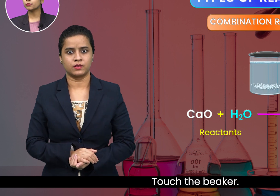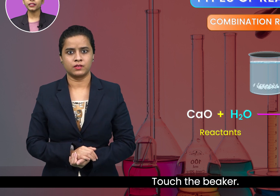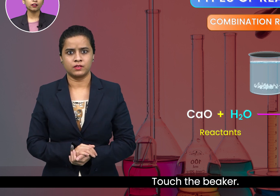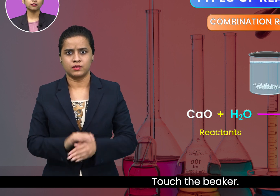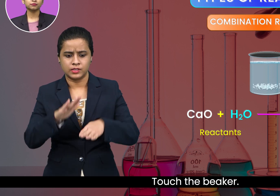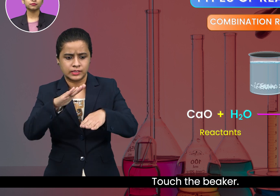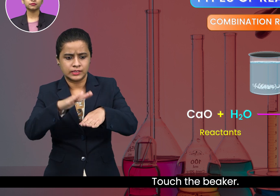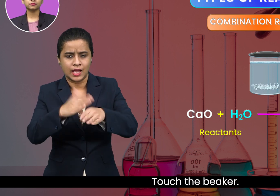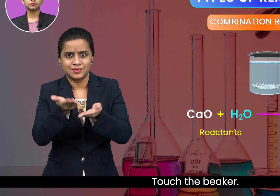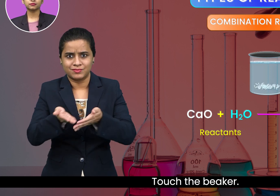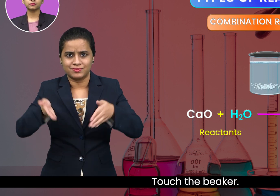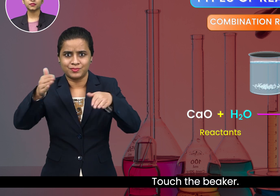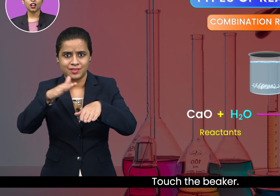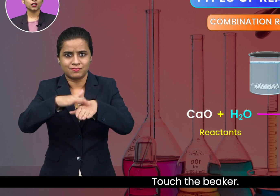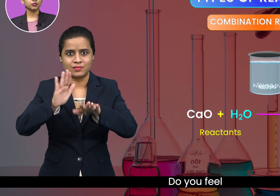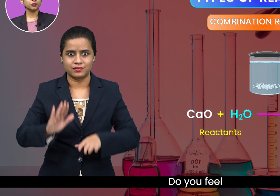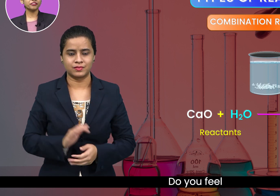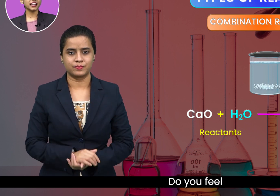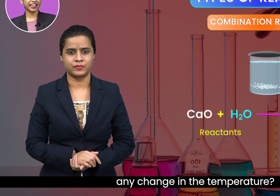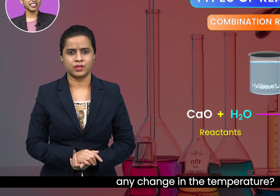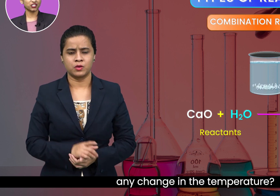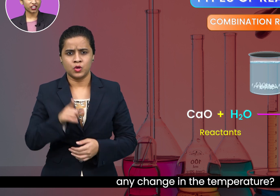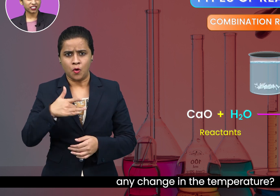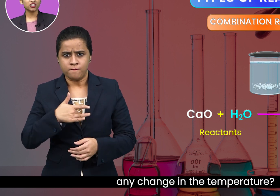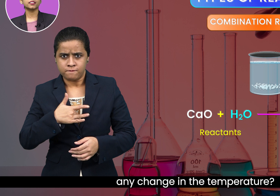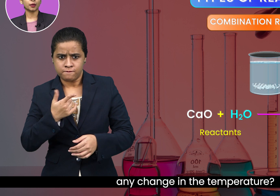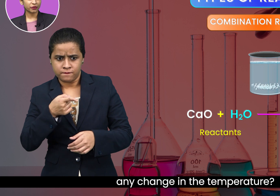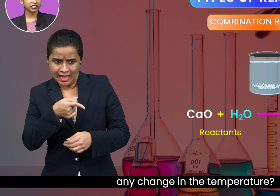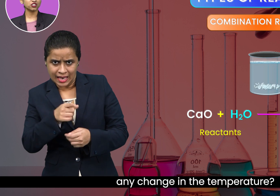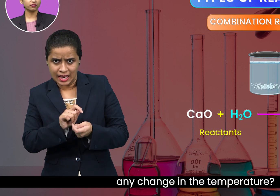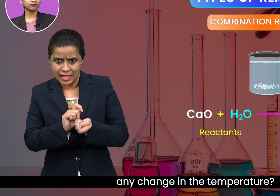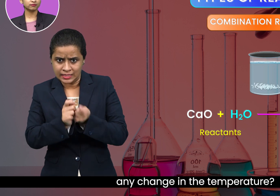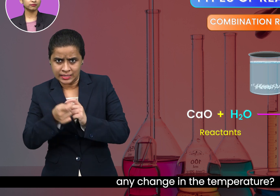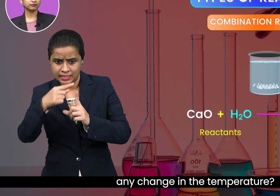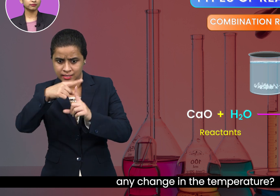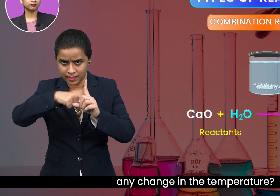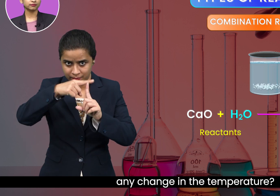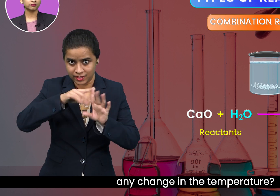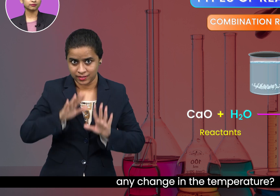Touch the beaker. Do you feel any change in the temperature?